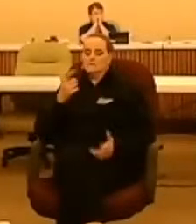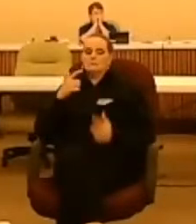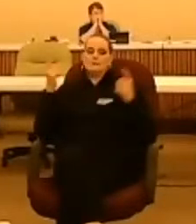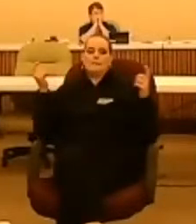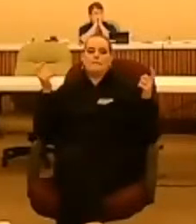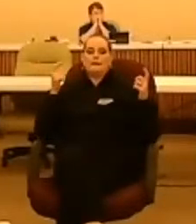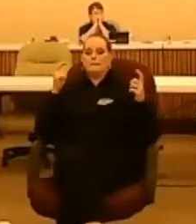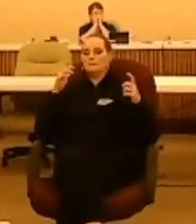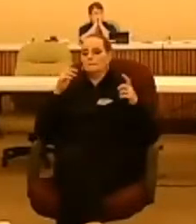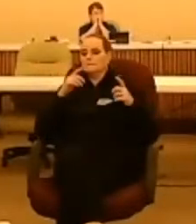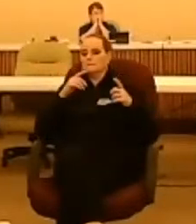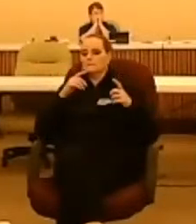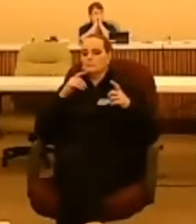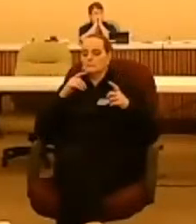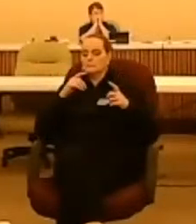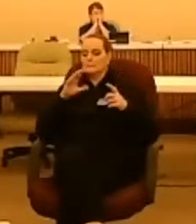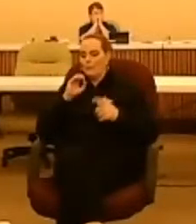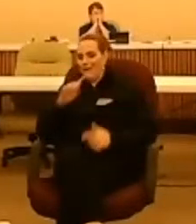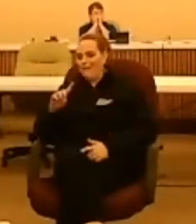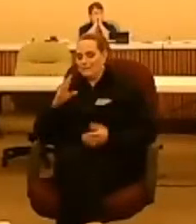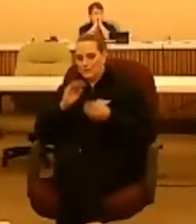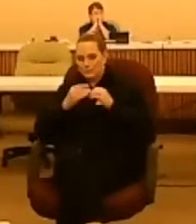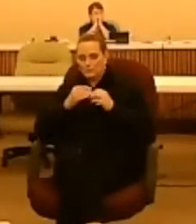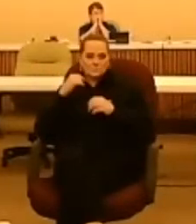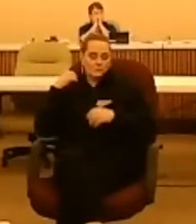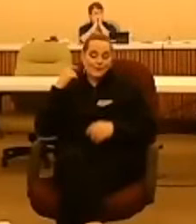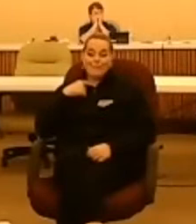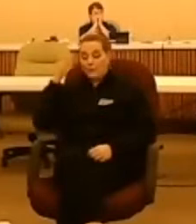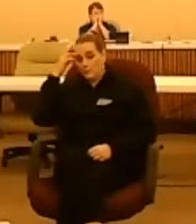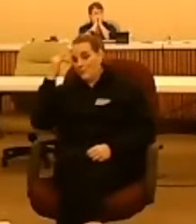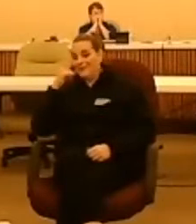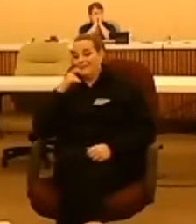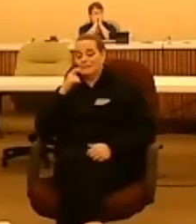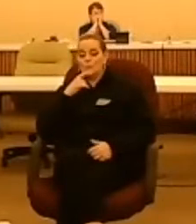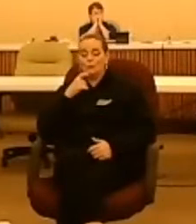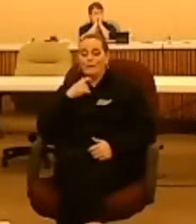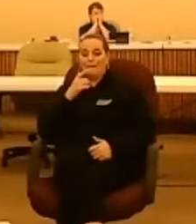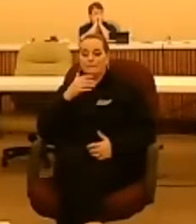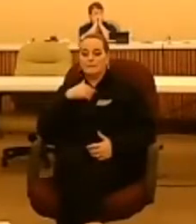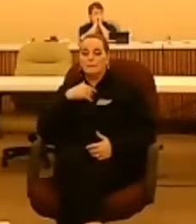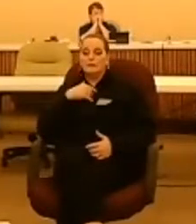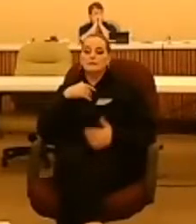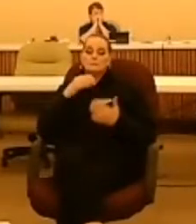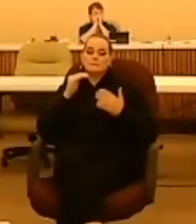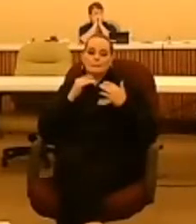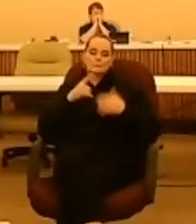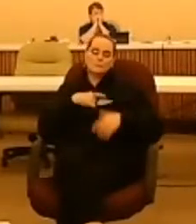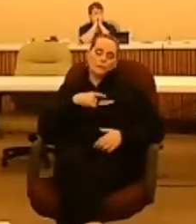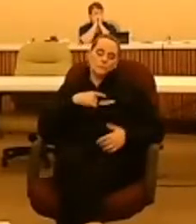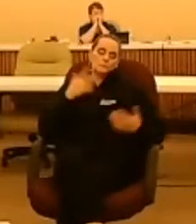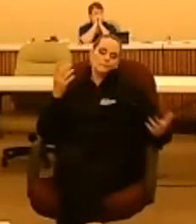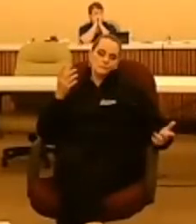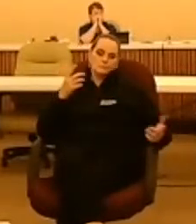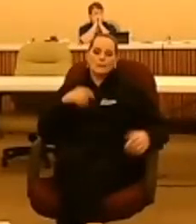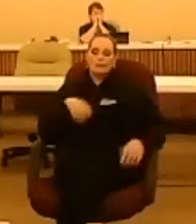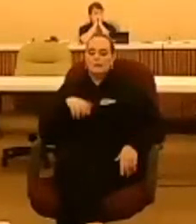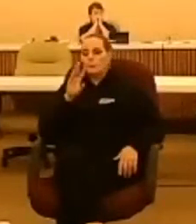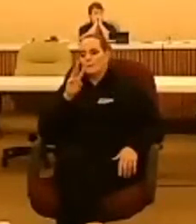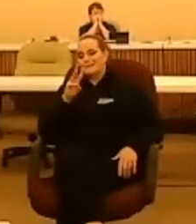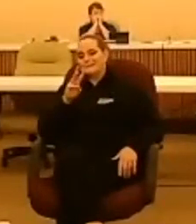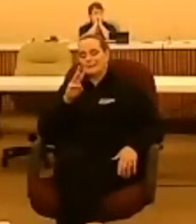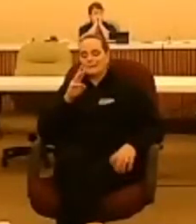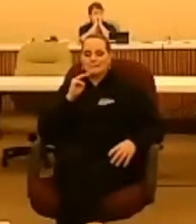planning board, and the zoning board are odd numbered boards. That's so that you don't end up with ties. Of course, there's an argument for with a 6-member board, you